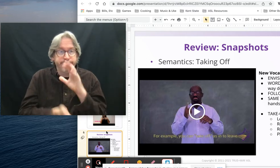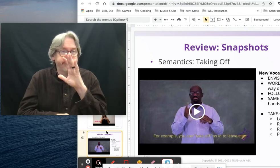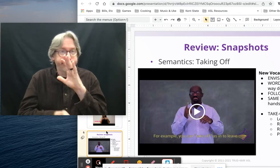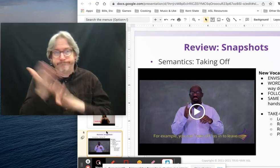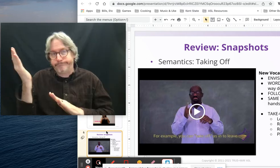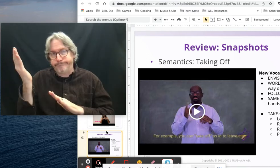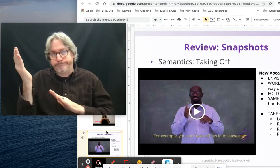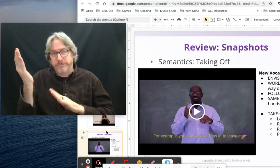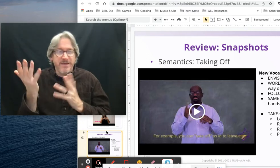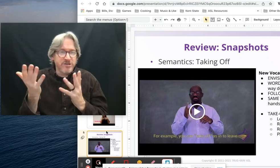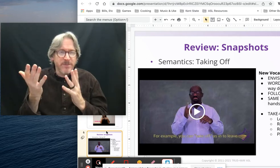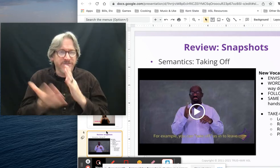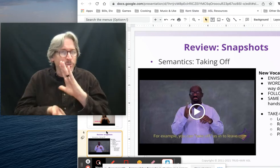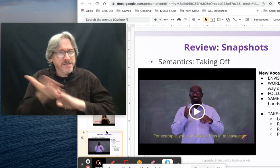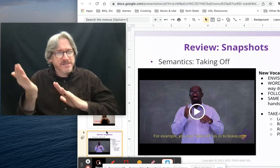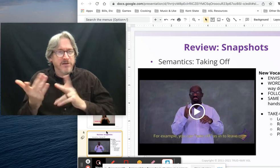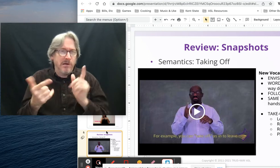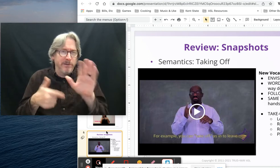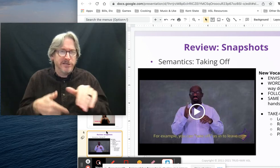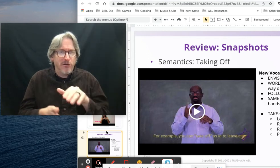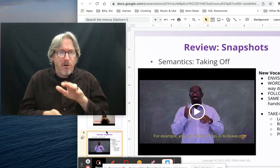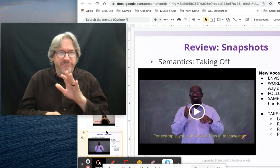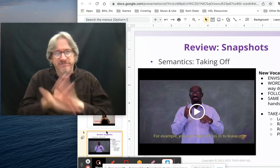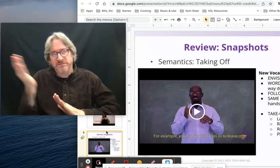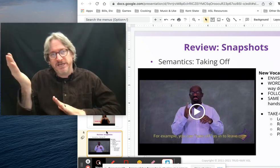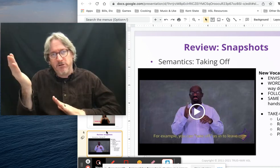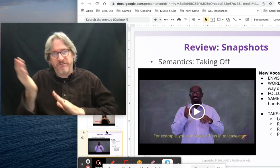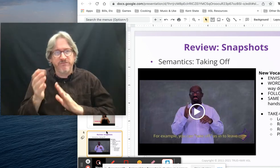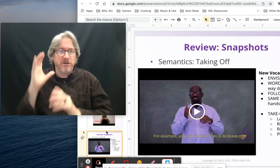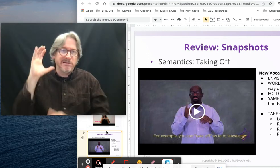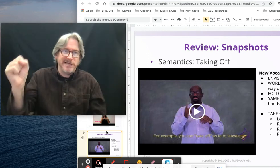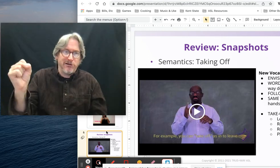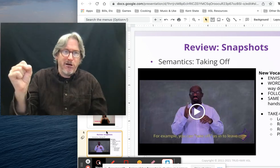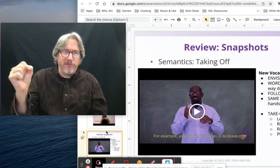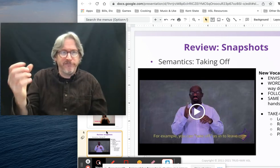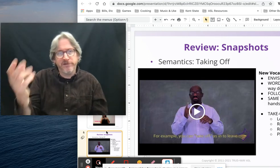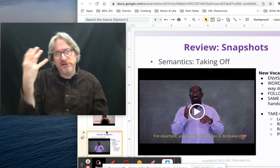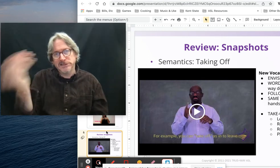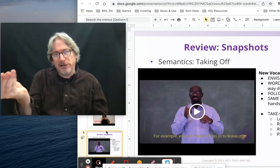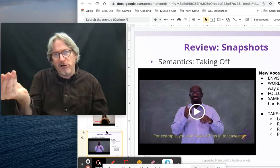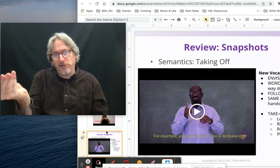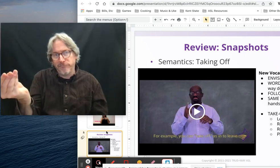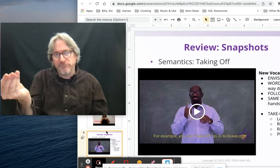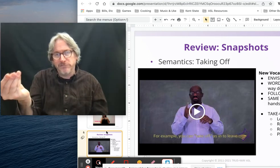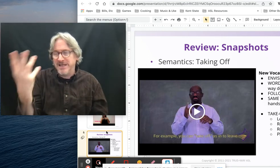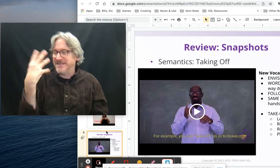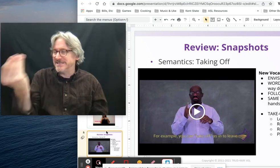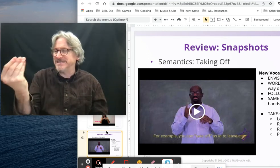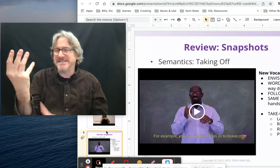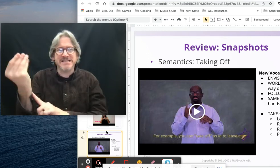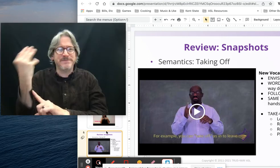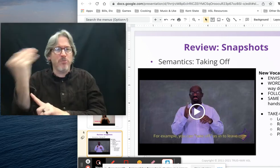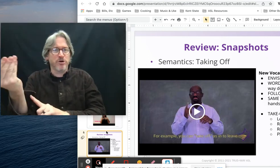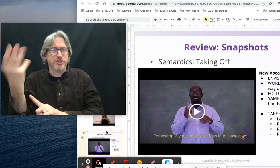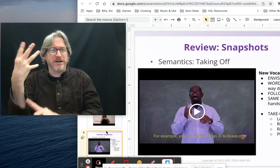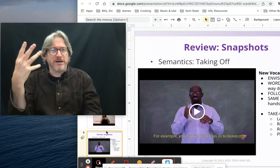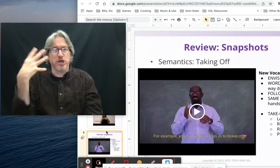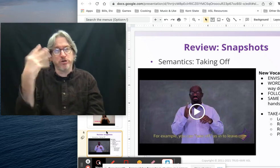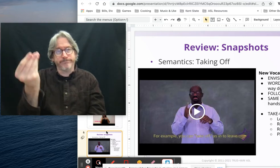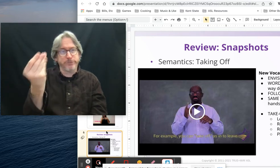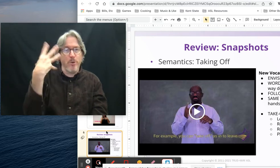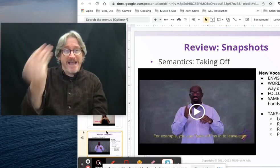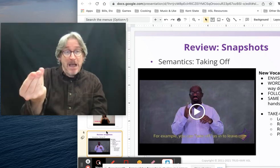be, there's a couple different ways to say, oh, I'm going to take off, take off, take off, take off. This tends to be more